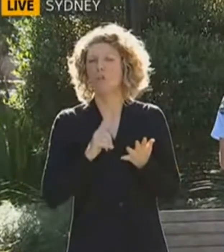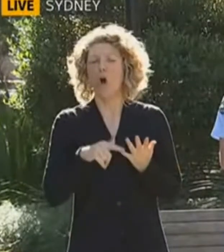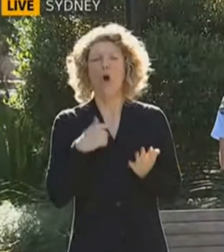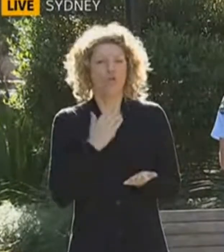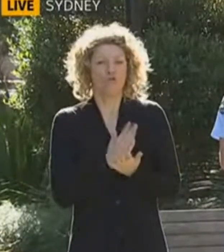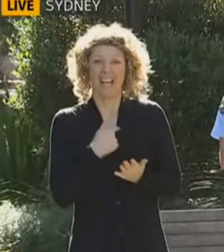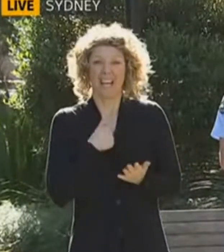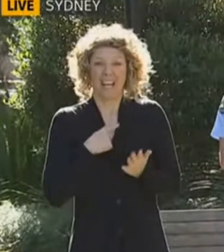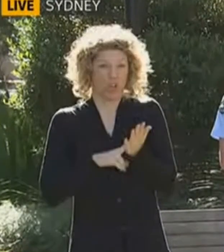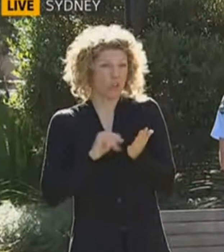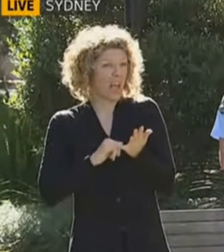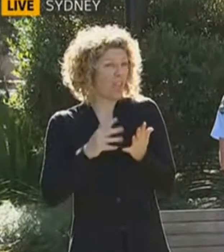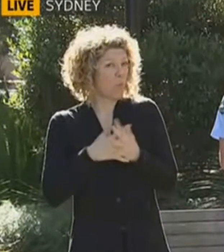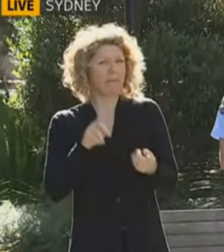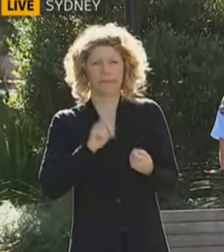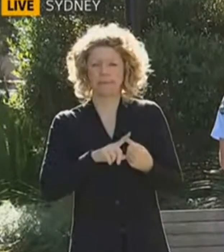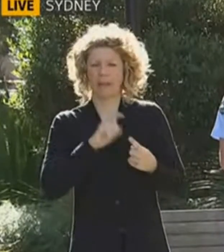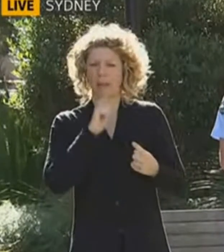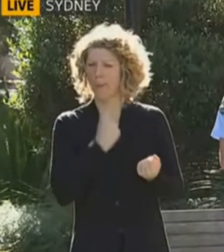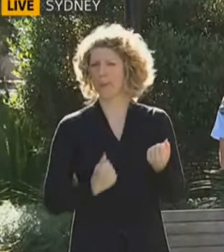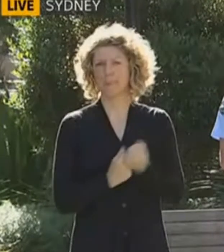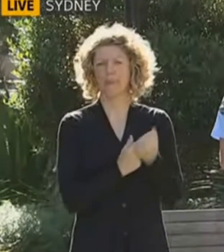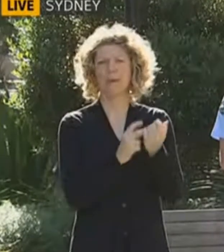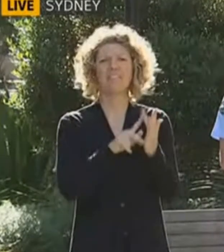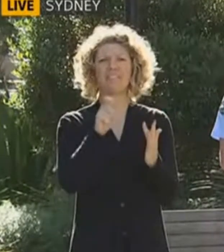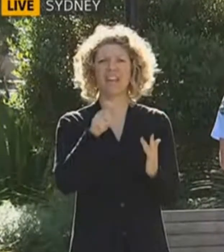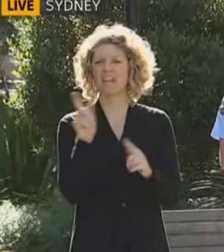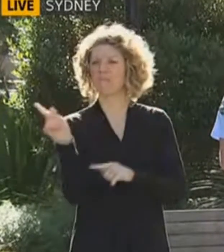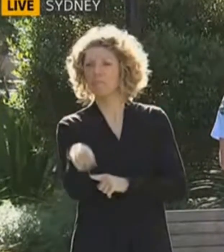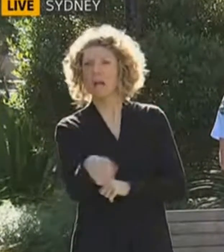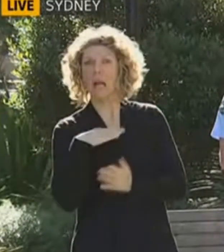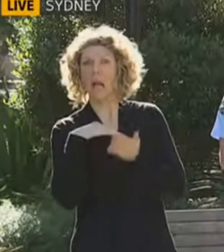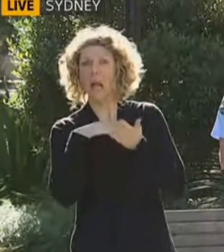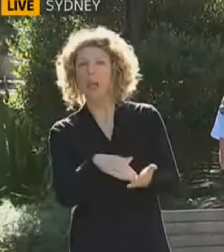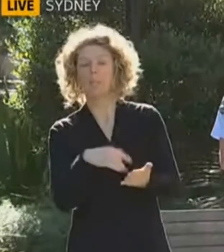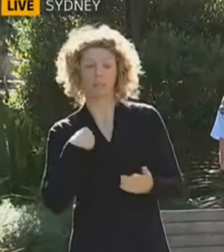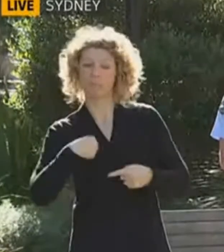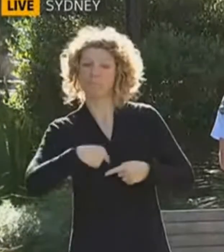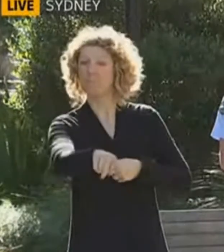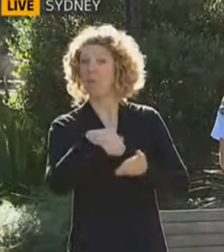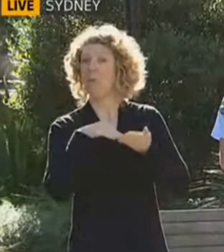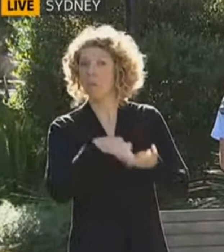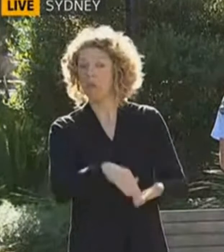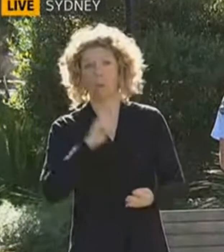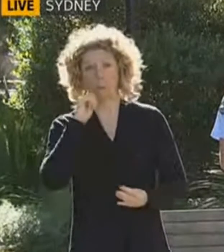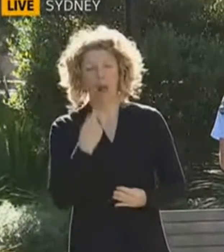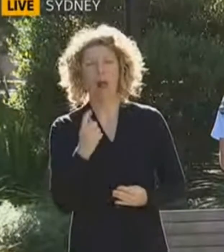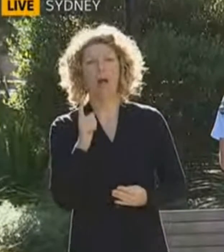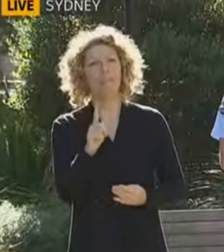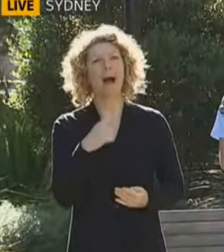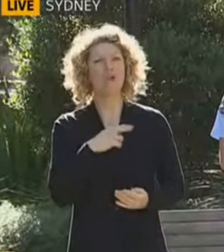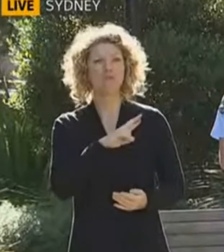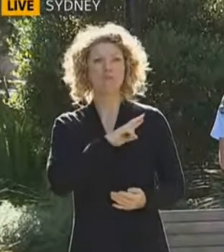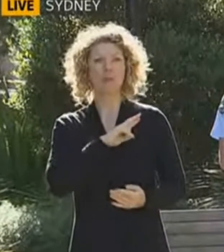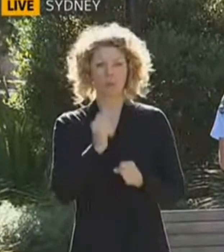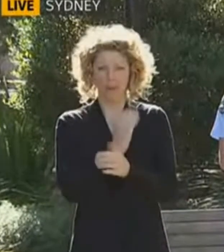doing thousands of daily tests and also having health officials down there. We will support them in every way we can, but we also have an obligation